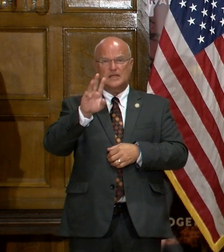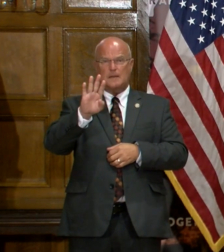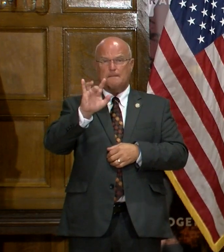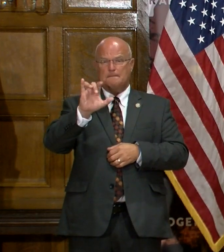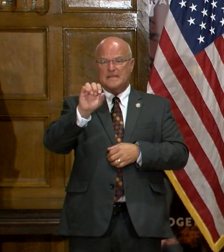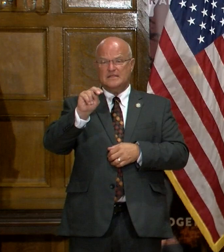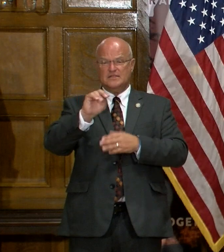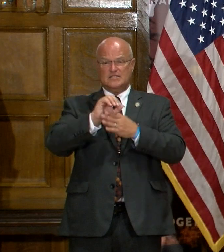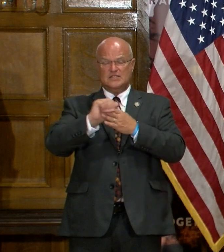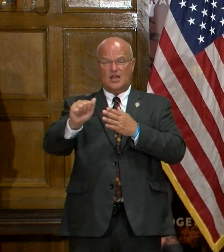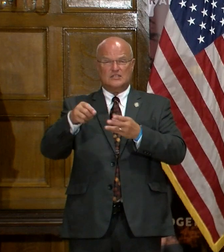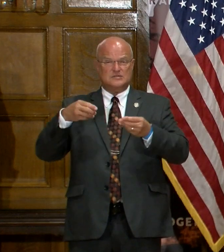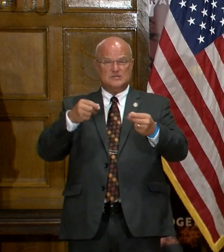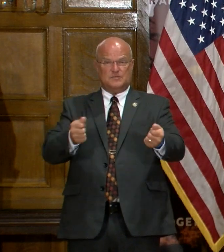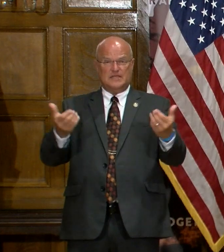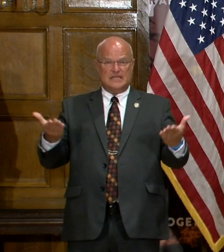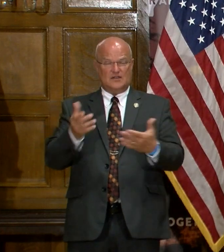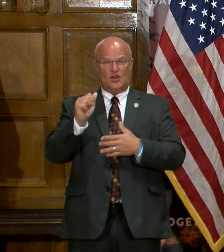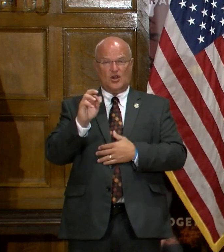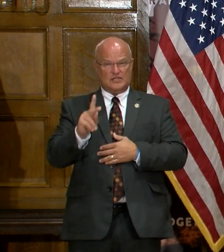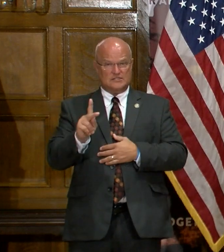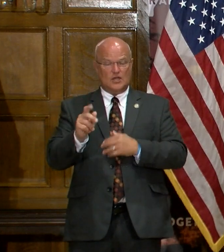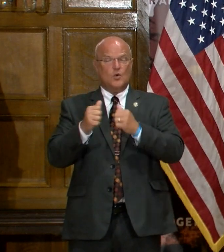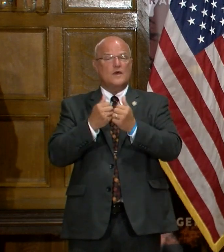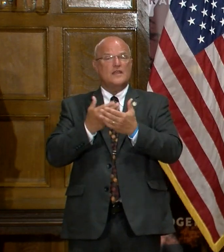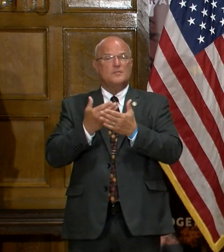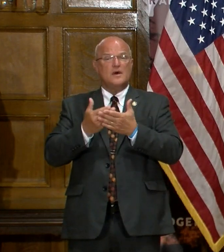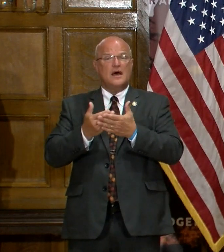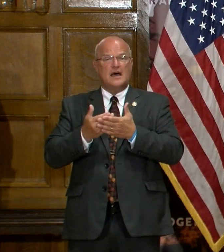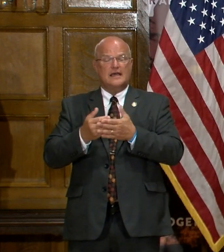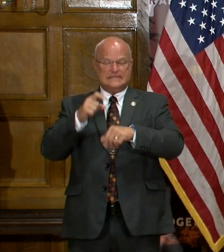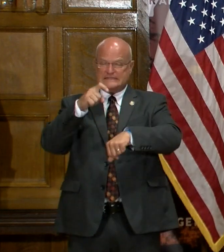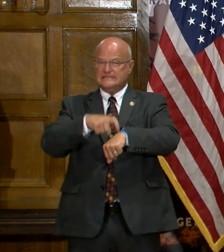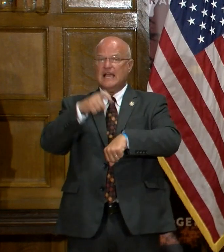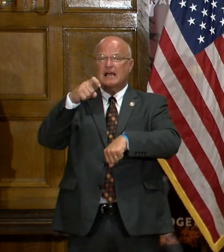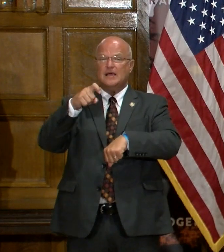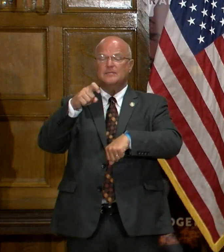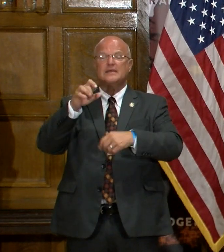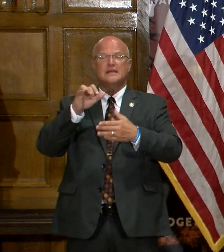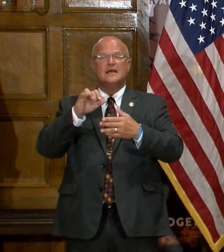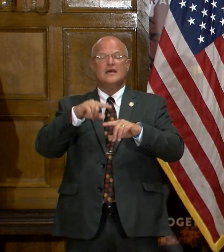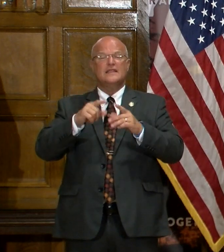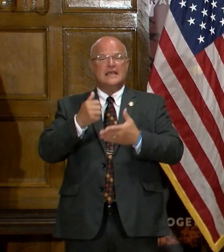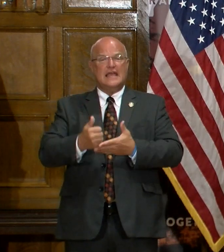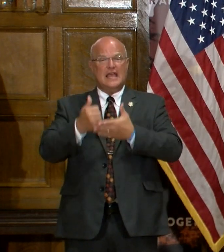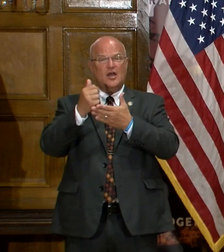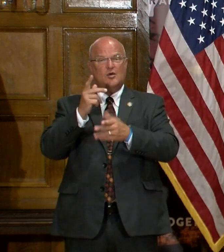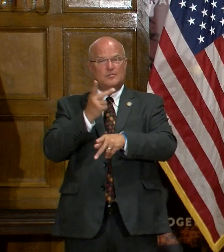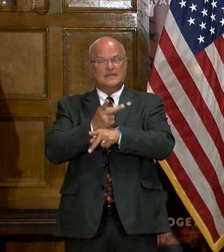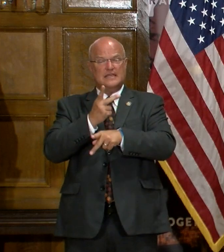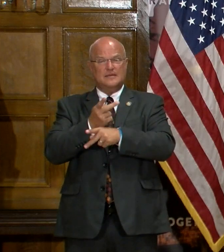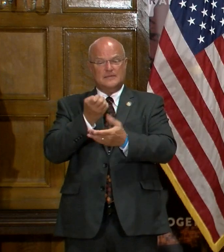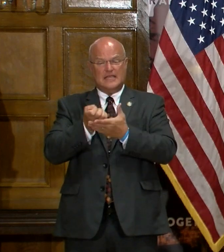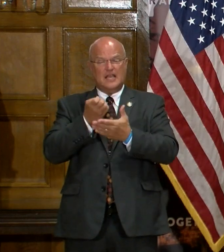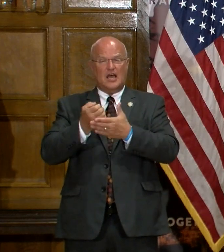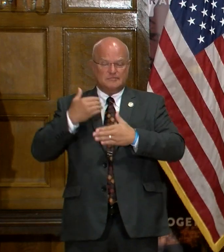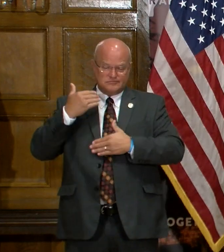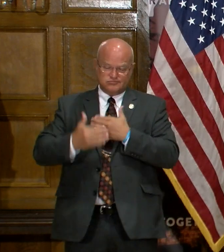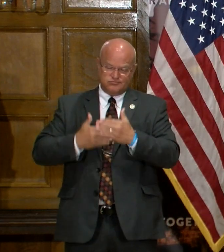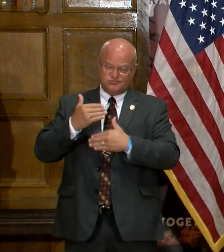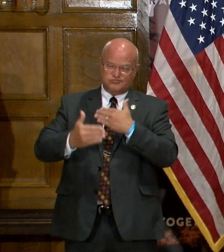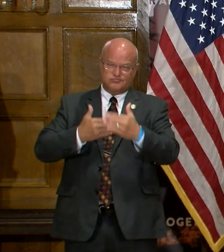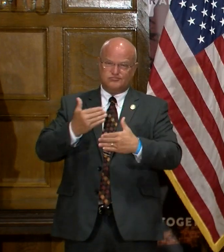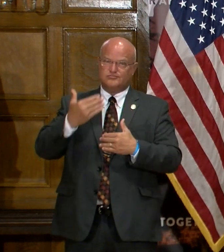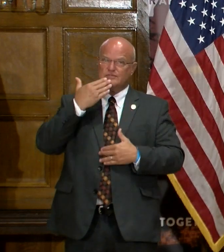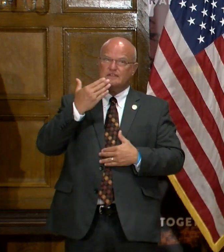to date in the state of Arkansas. So while those funds were certainly timely at that point, they helped keep our economy moving and were so